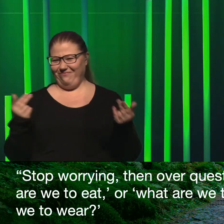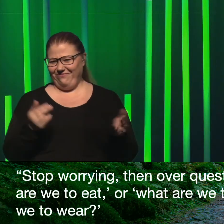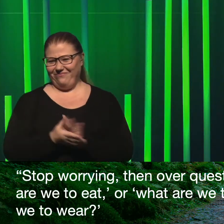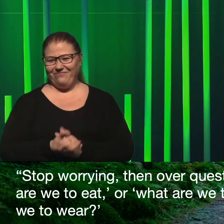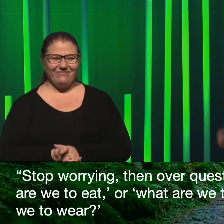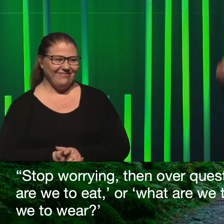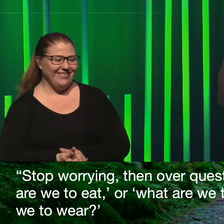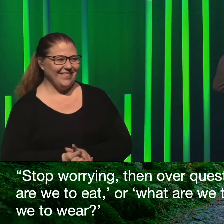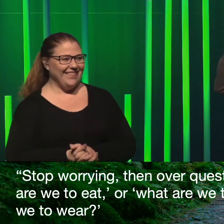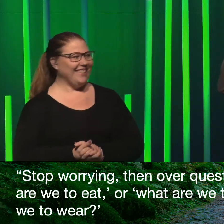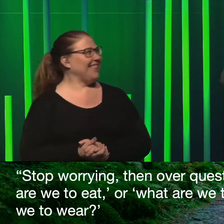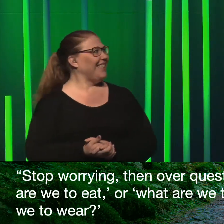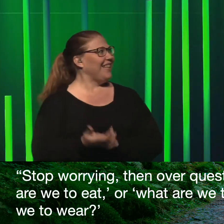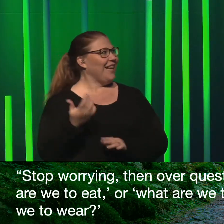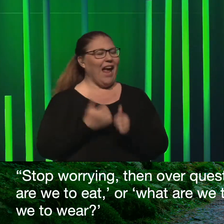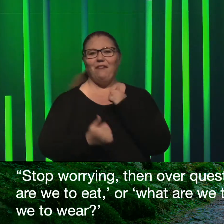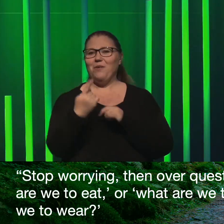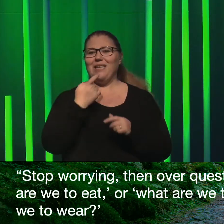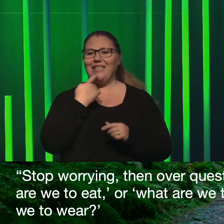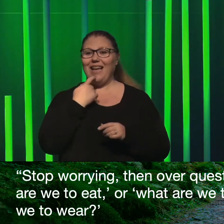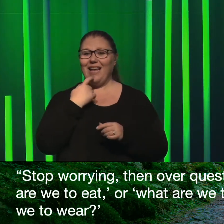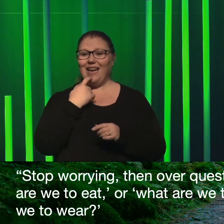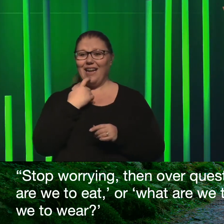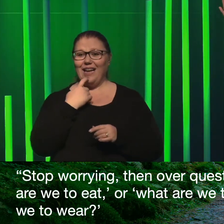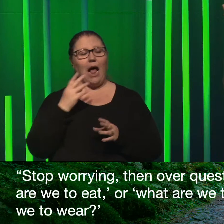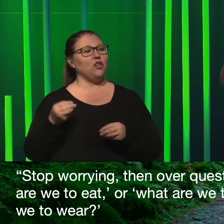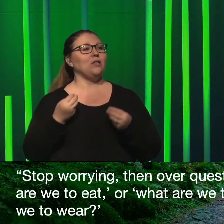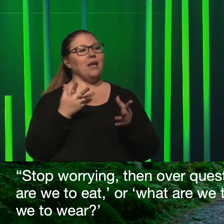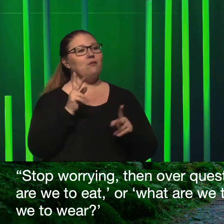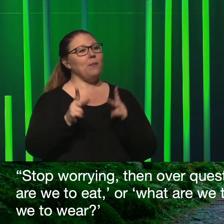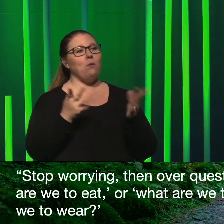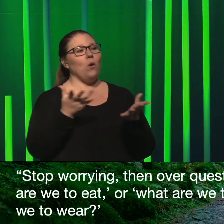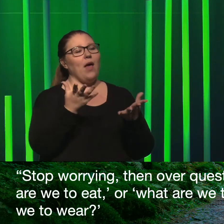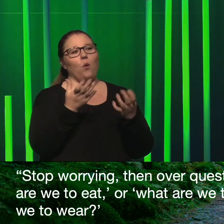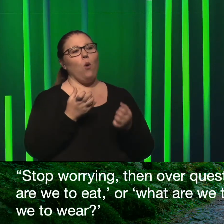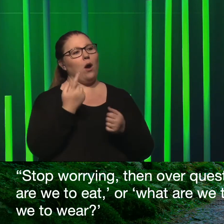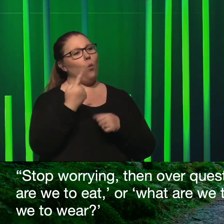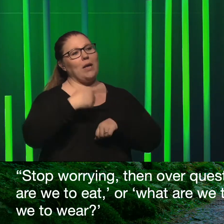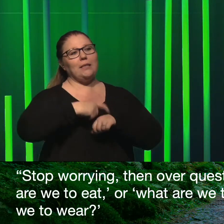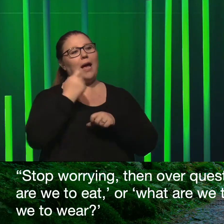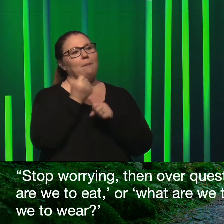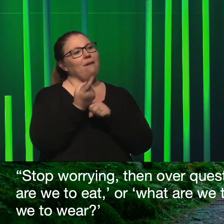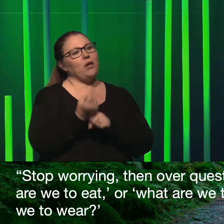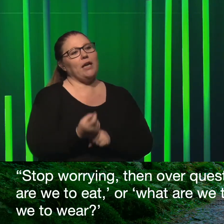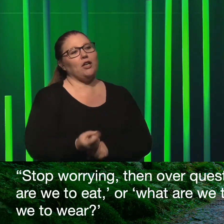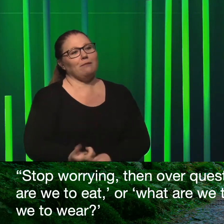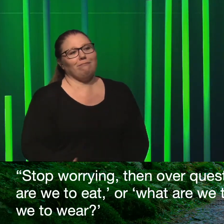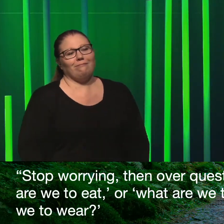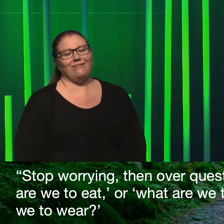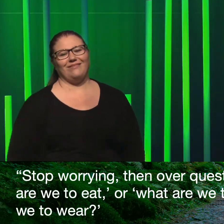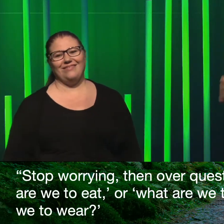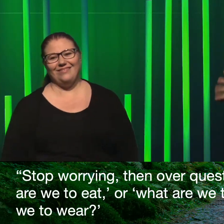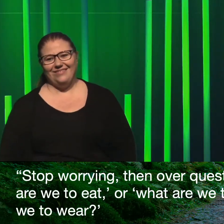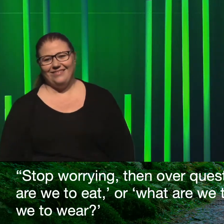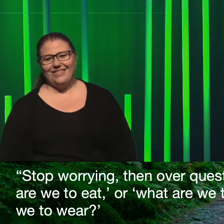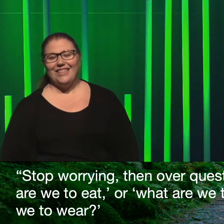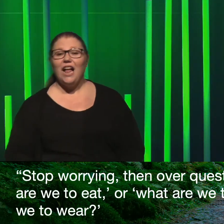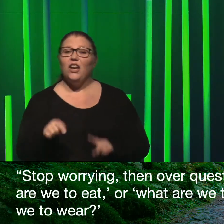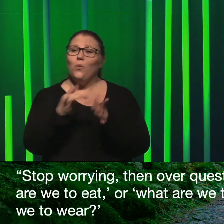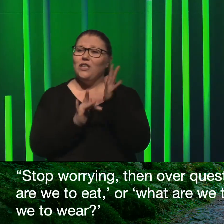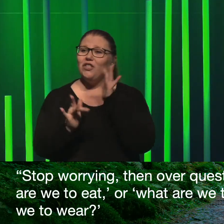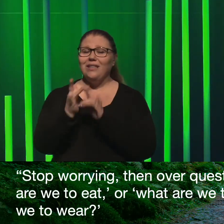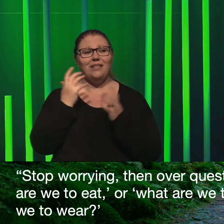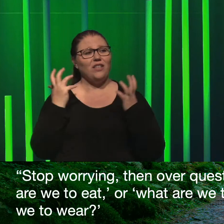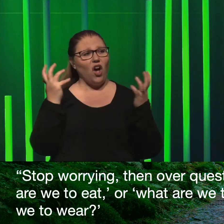I'm just kidding. I said, every person says, I just give the people what they want once a year. Just give the people what they want once a year, right? Now listen, when Jesus